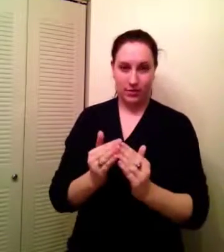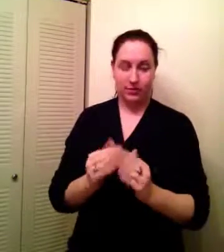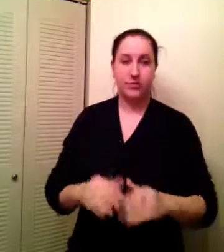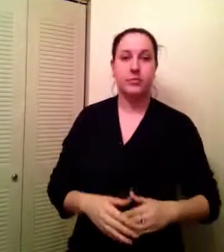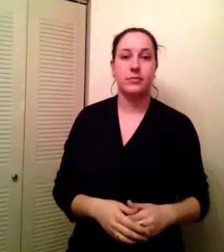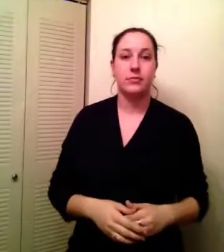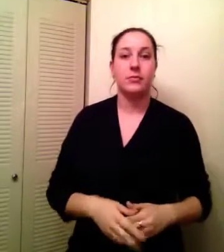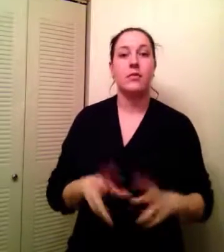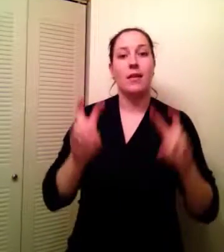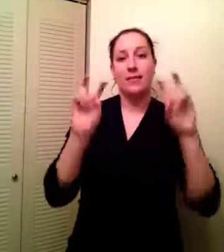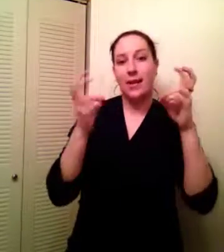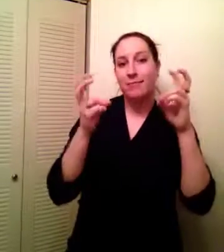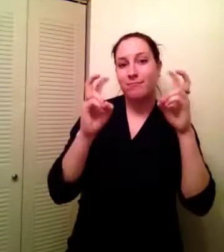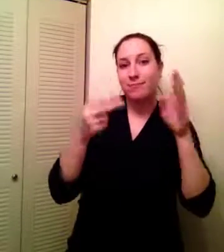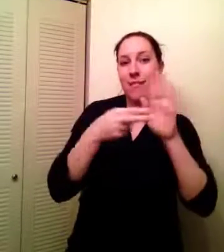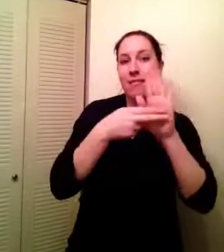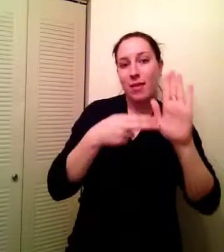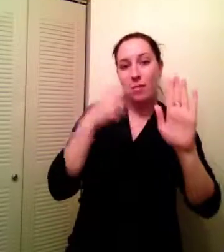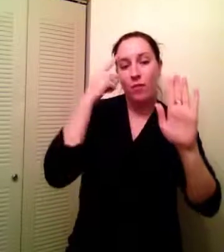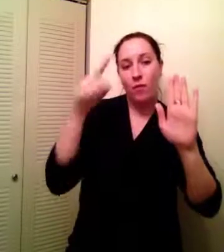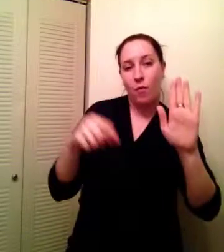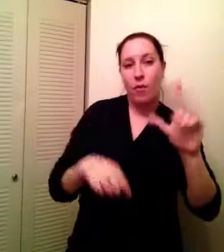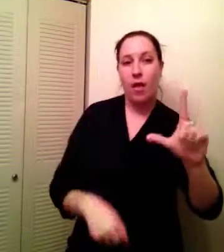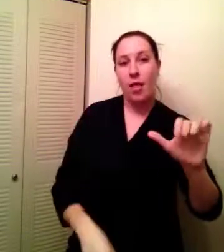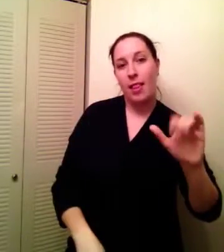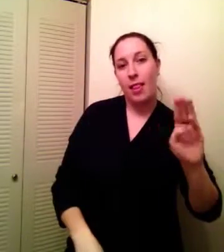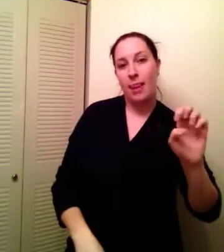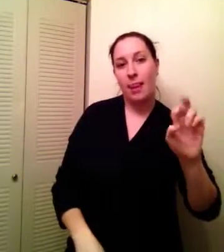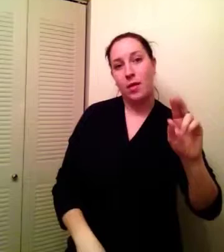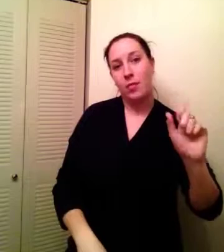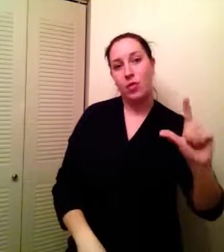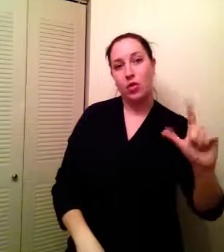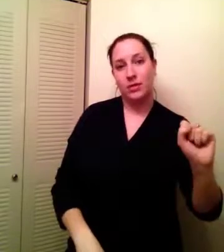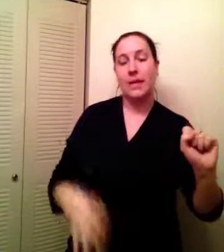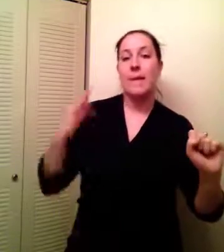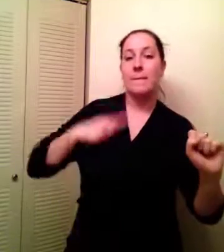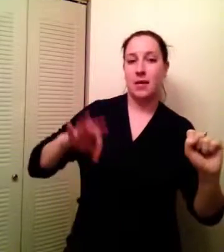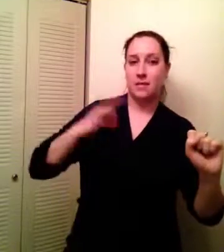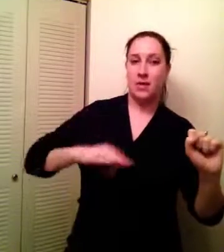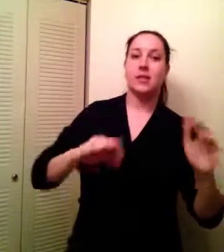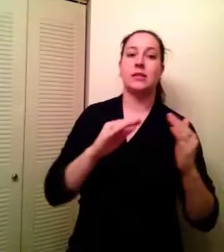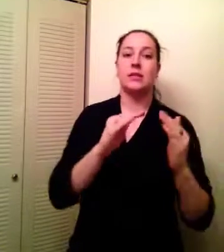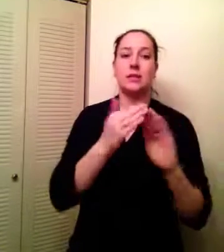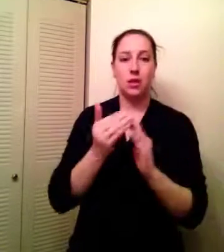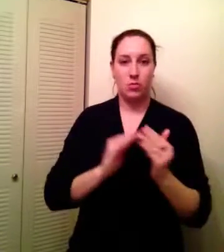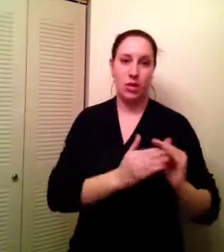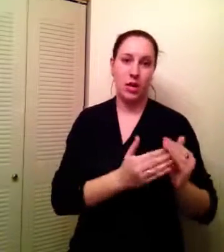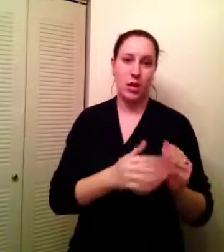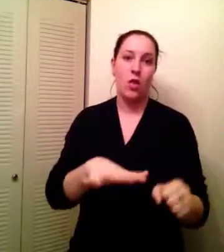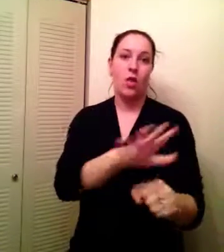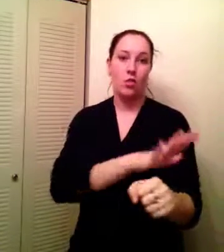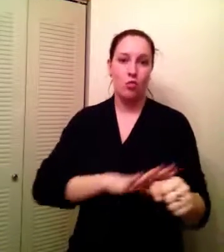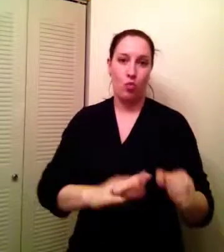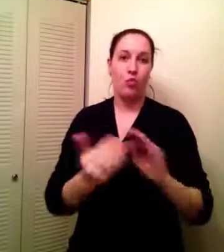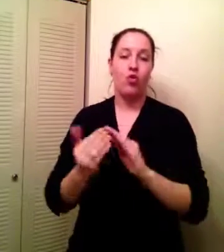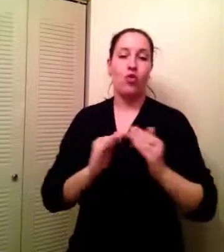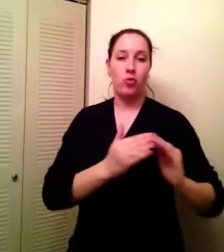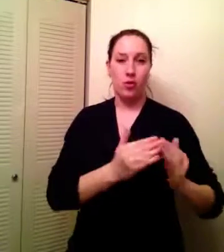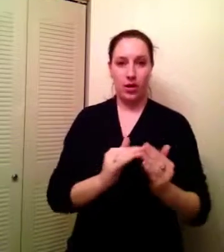stereotype liberals for emphasizing. Is anything that benefits the community, local communities, and it's something that liberals like.